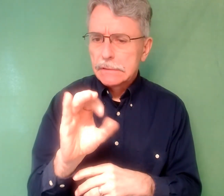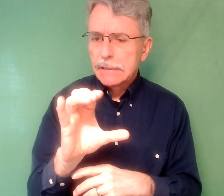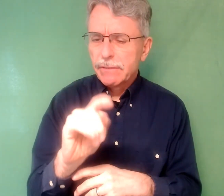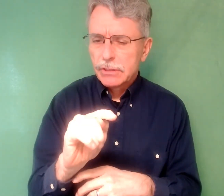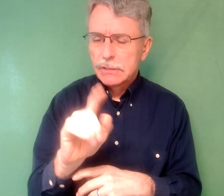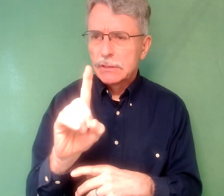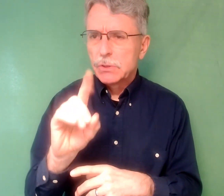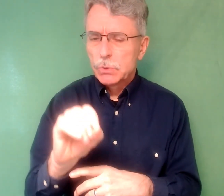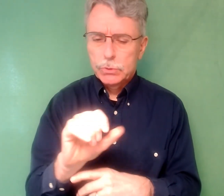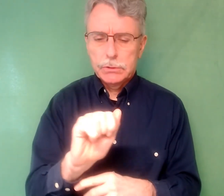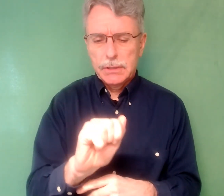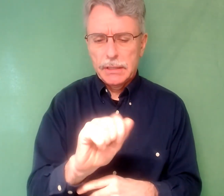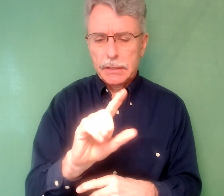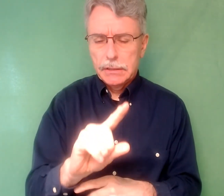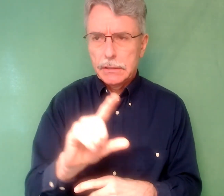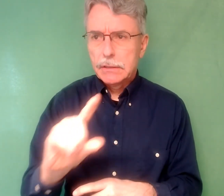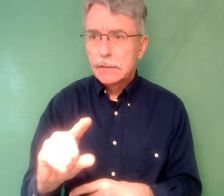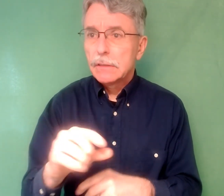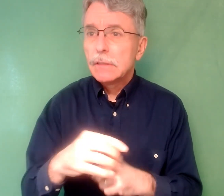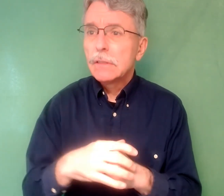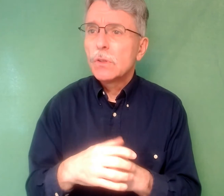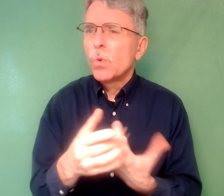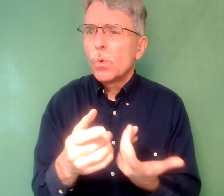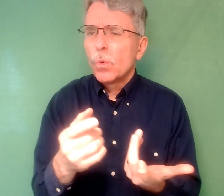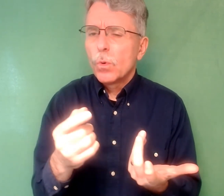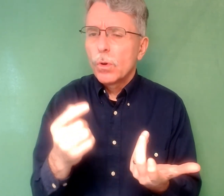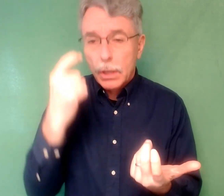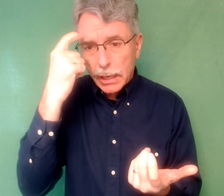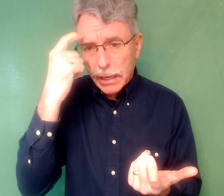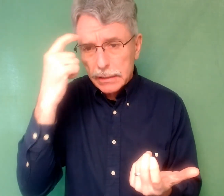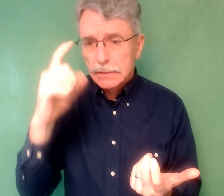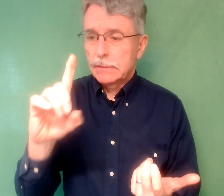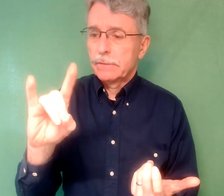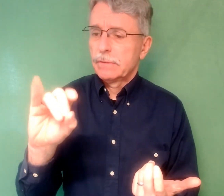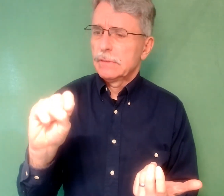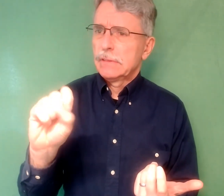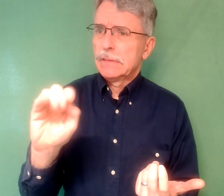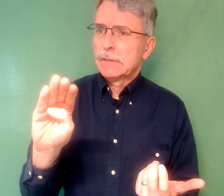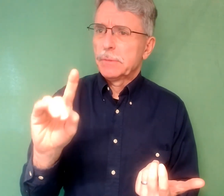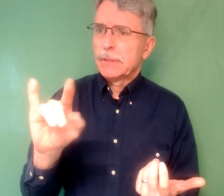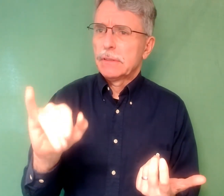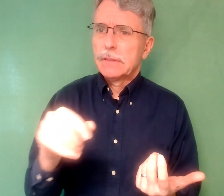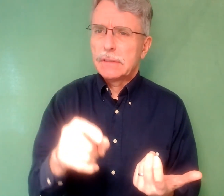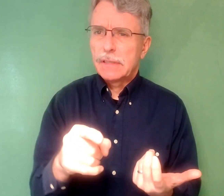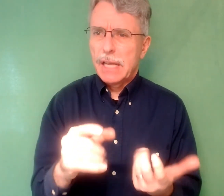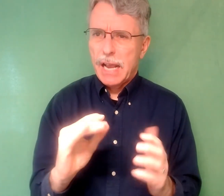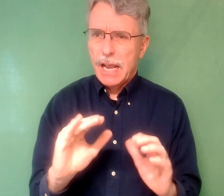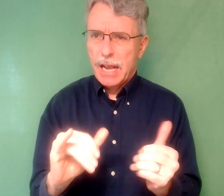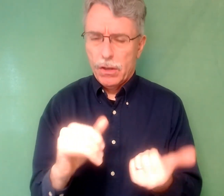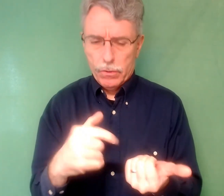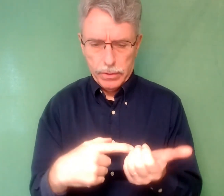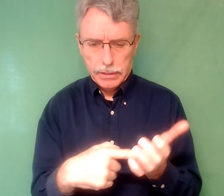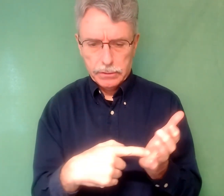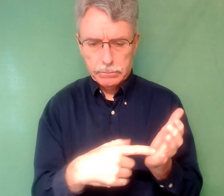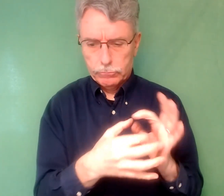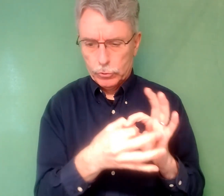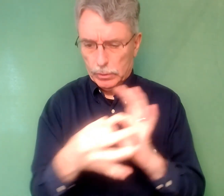training among prison staff about communication and cultural barriers might have a negative impact on deaf individuals who